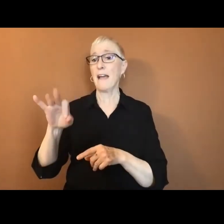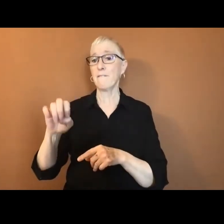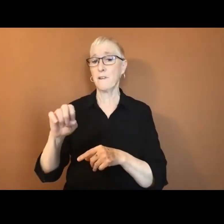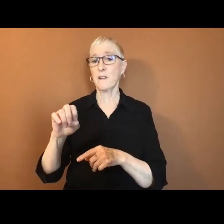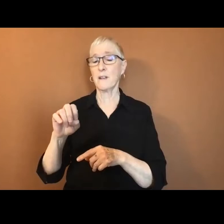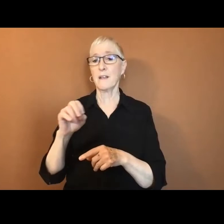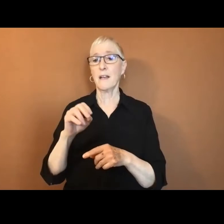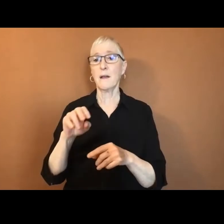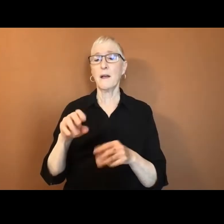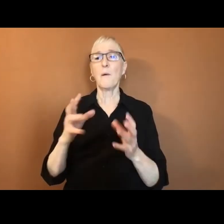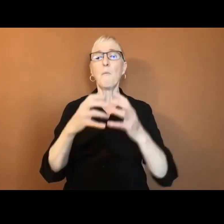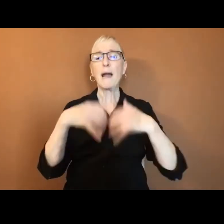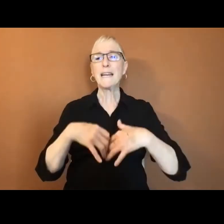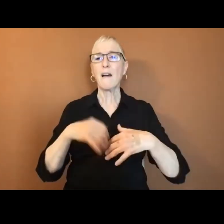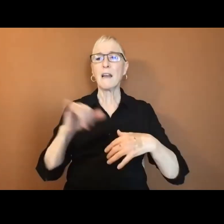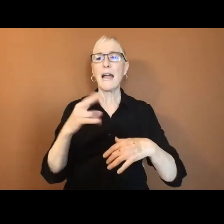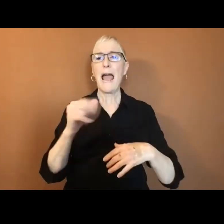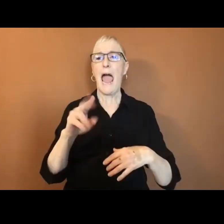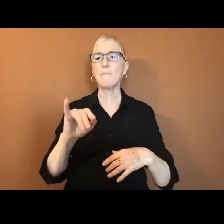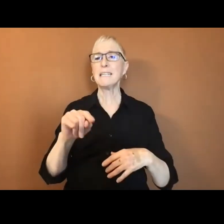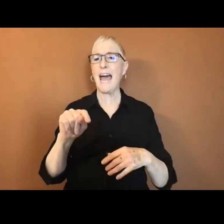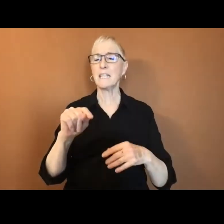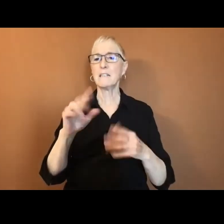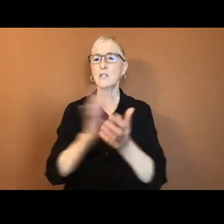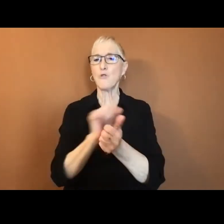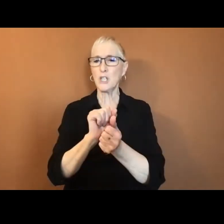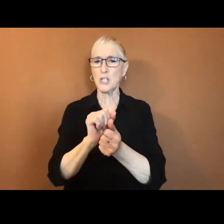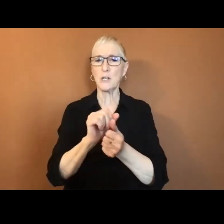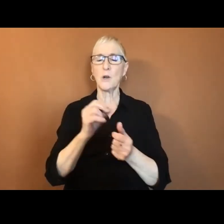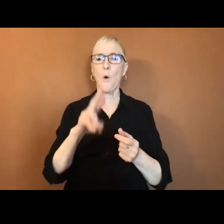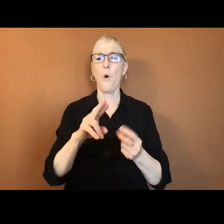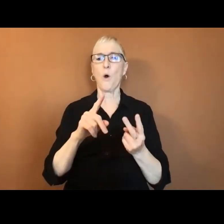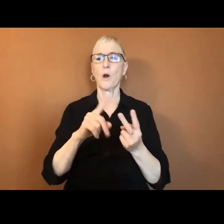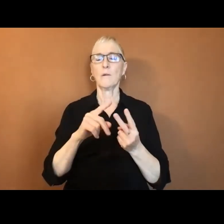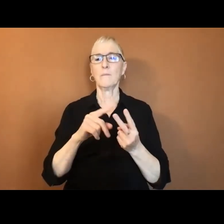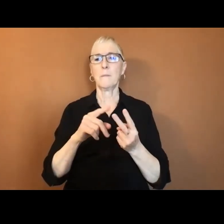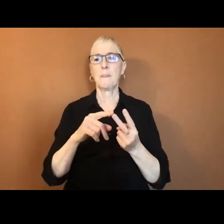by breakdowns, I mean things like habitat destruction, or